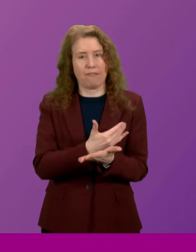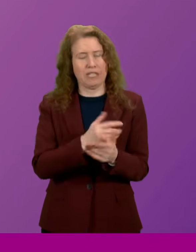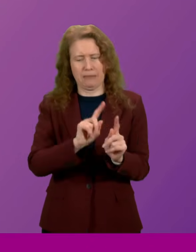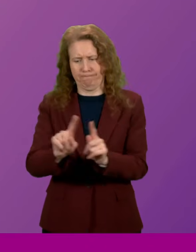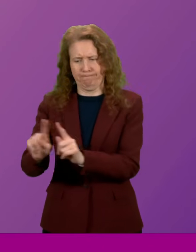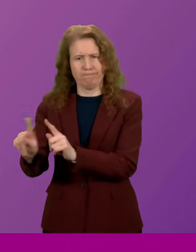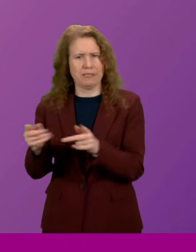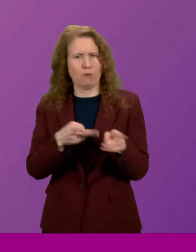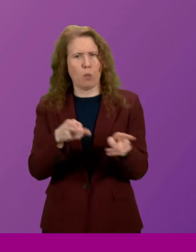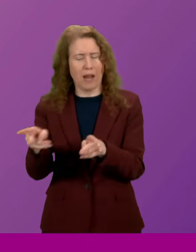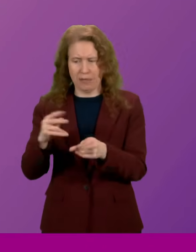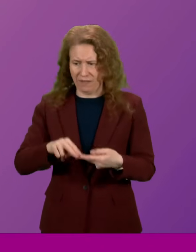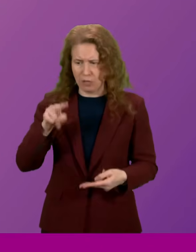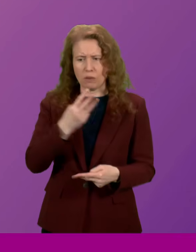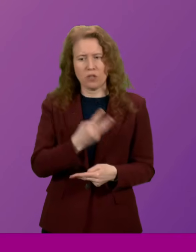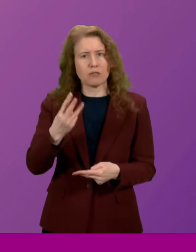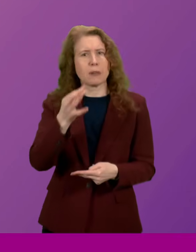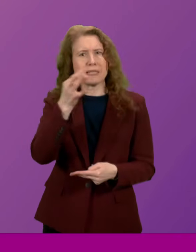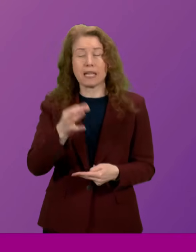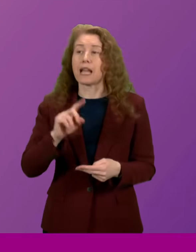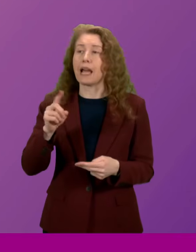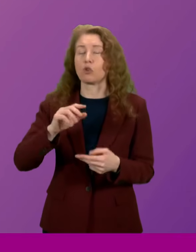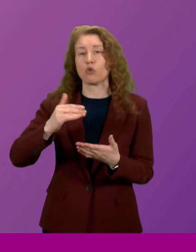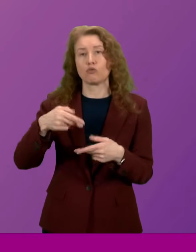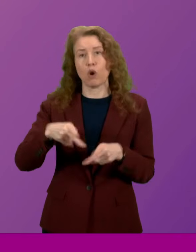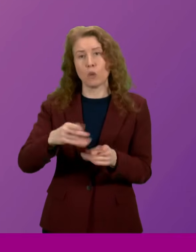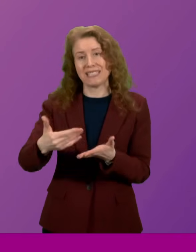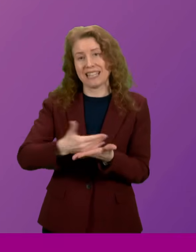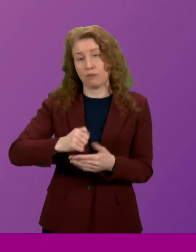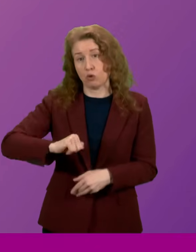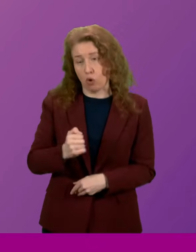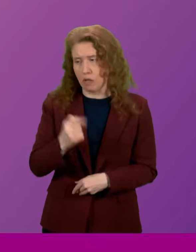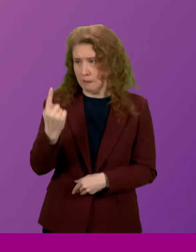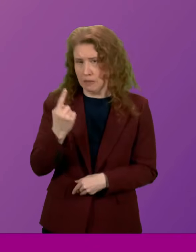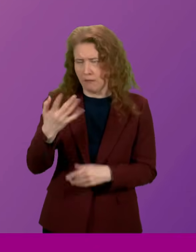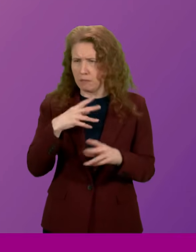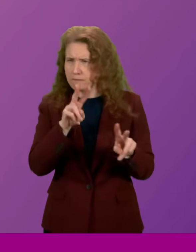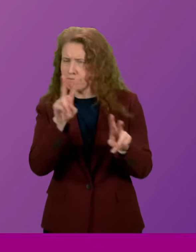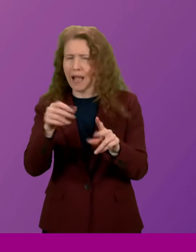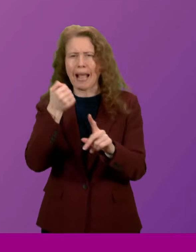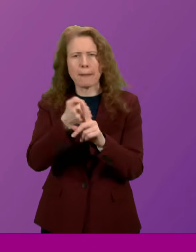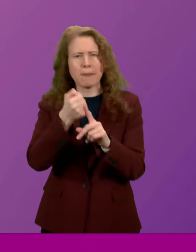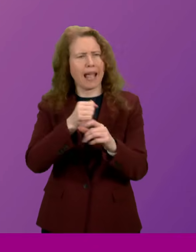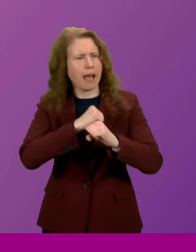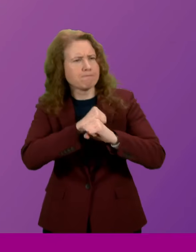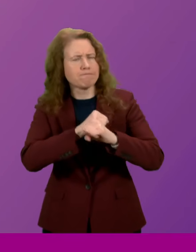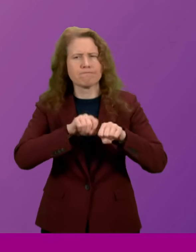by 33%. And Road Safety Scotland has been undertaking a range of national behaviour change campaigns